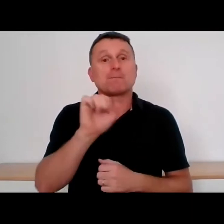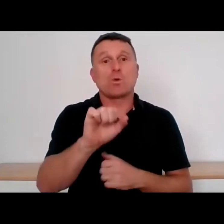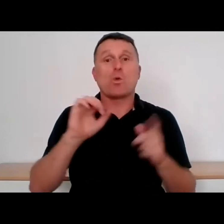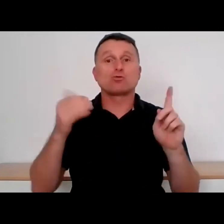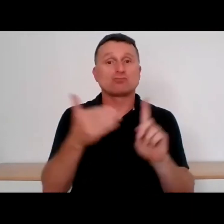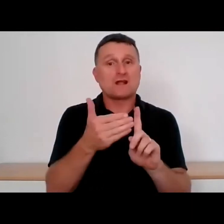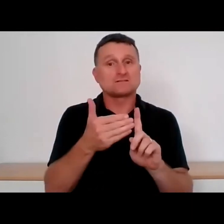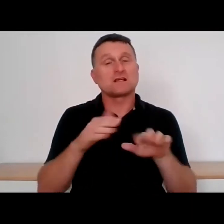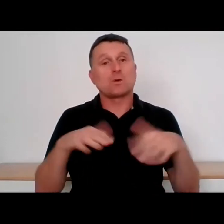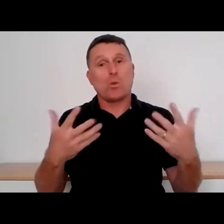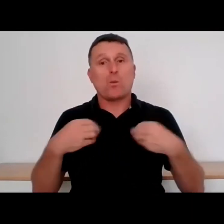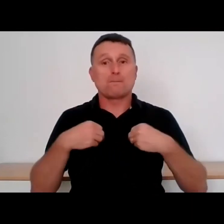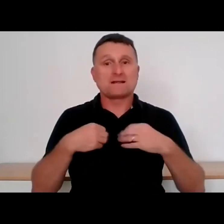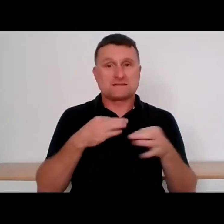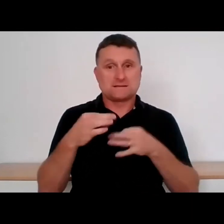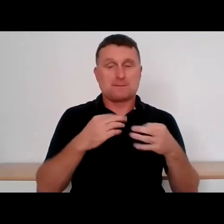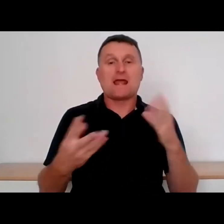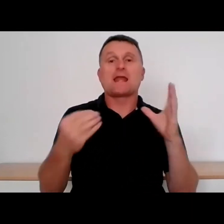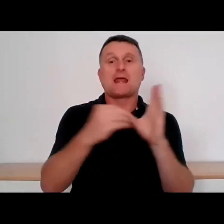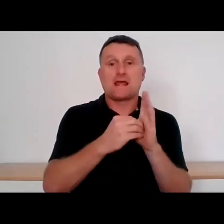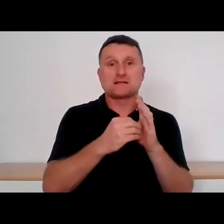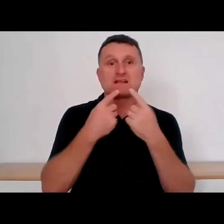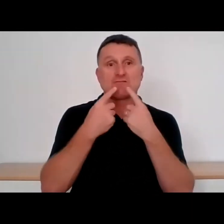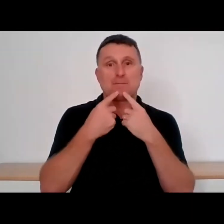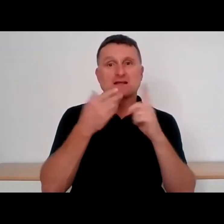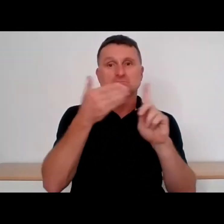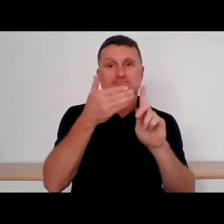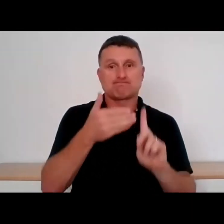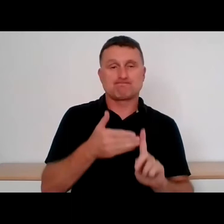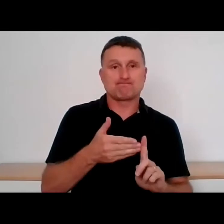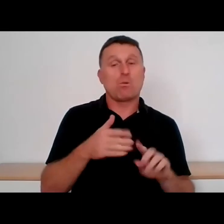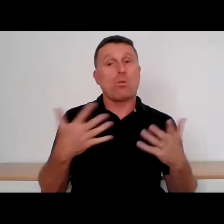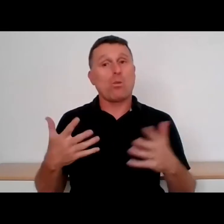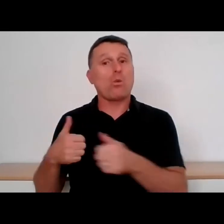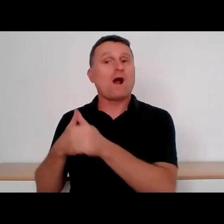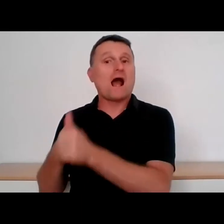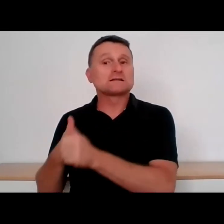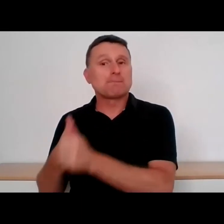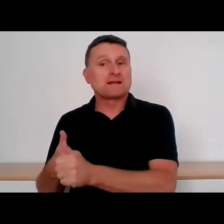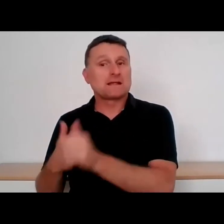plans, or for some organisations, in your underpinning legislation.